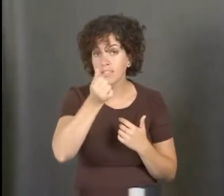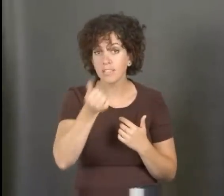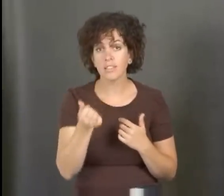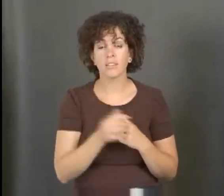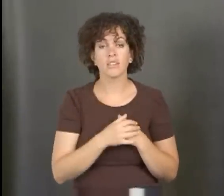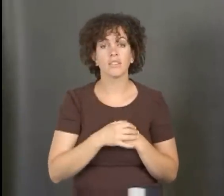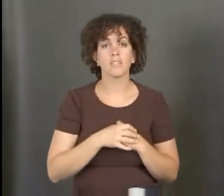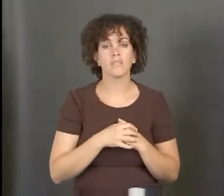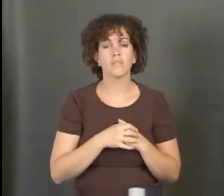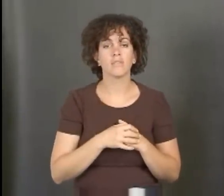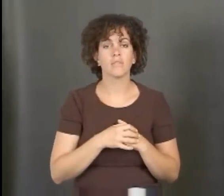Indian.